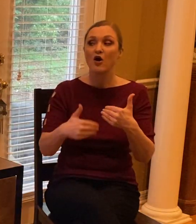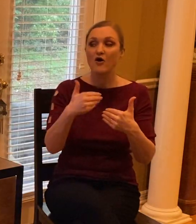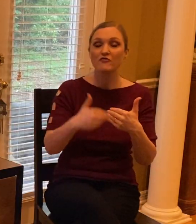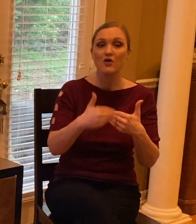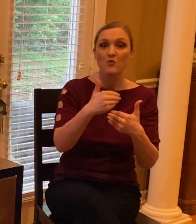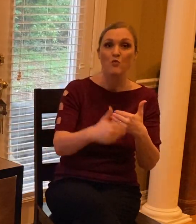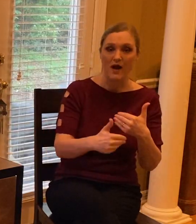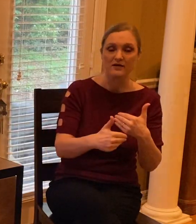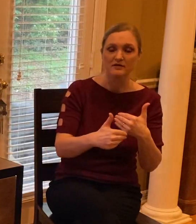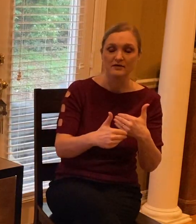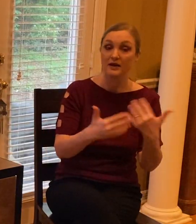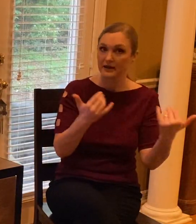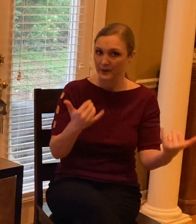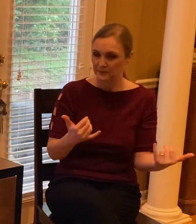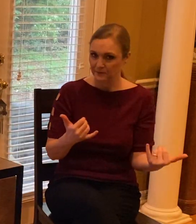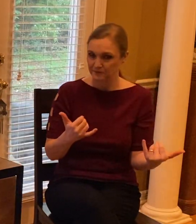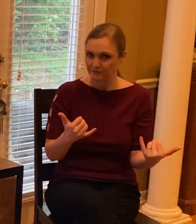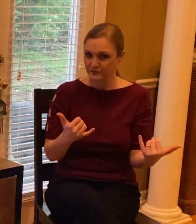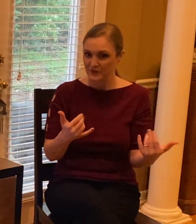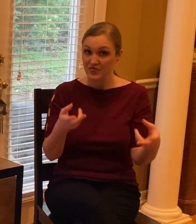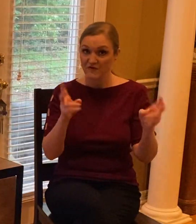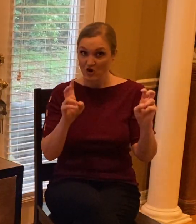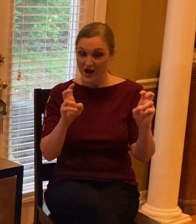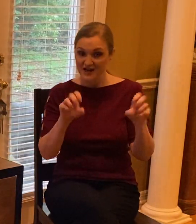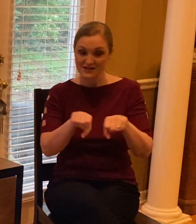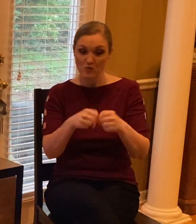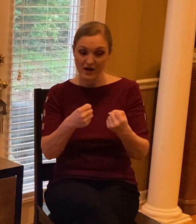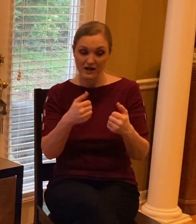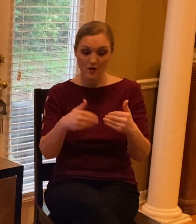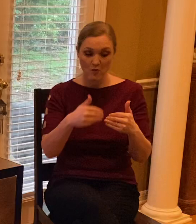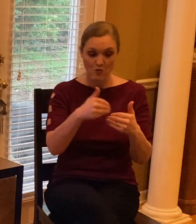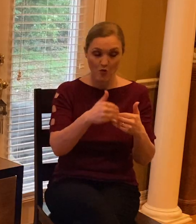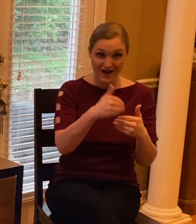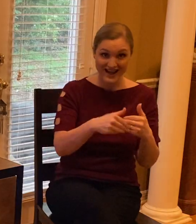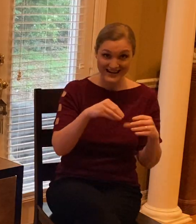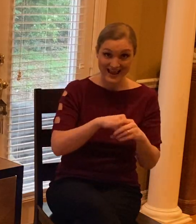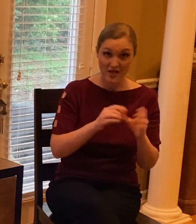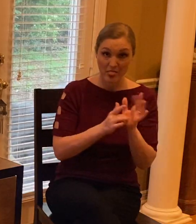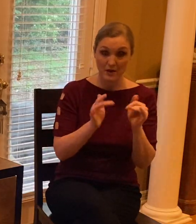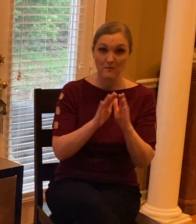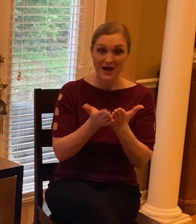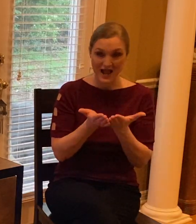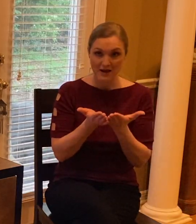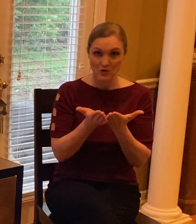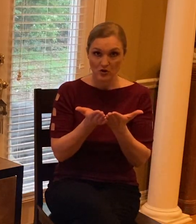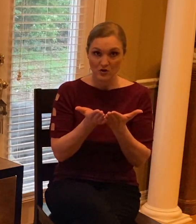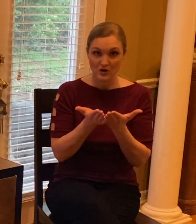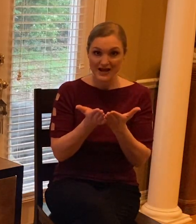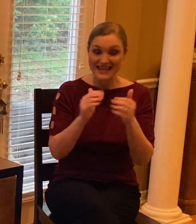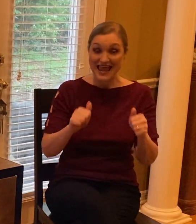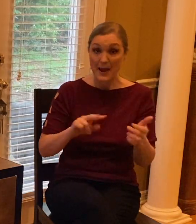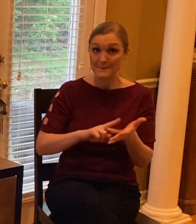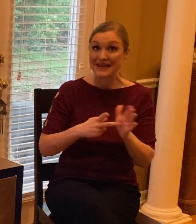bread. Now, the phrase, the breaking of bread in Scripture, can mean a couple of different